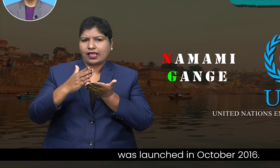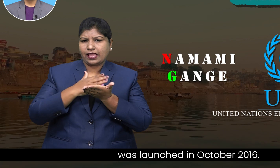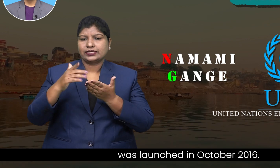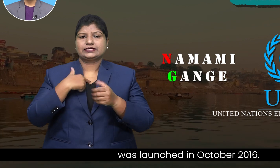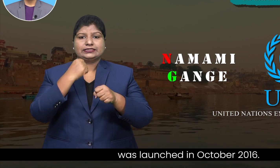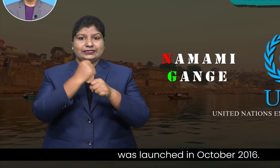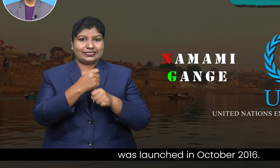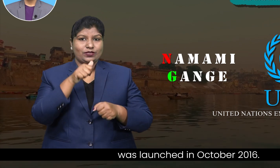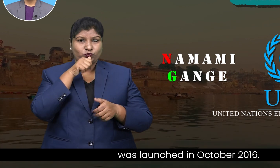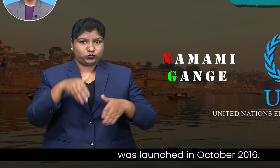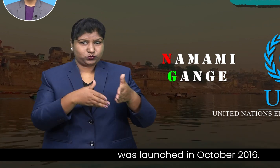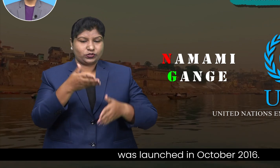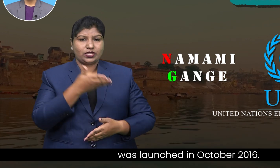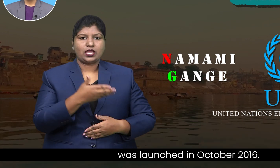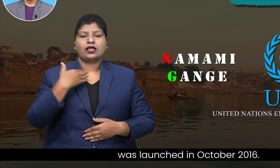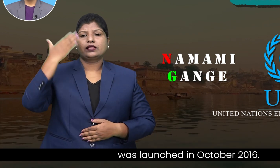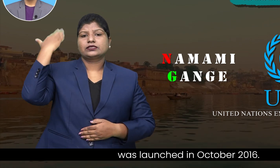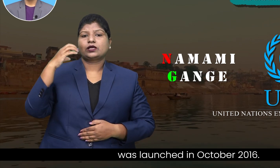2016.